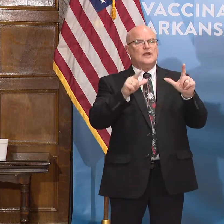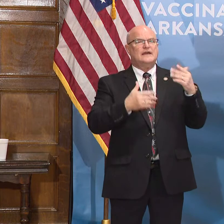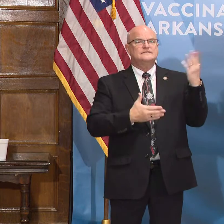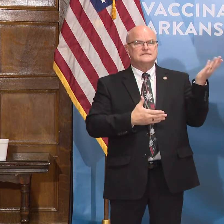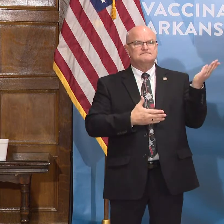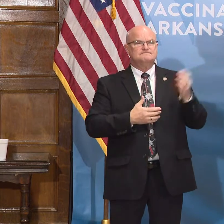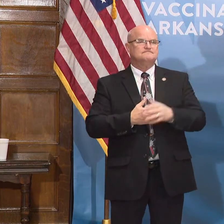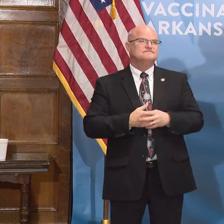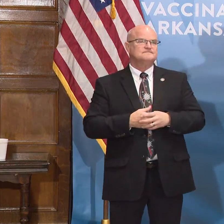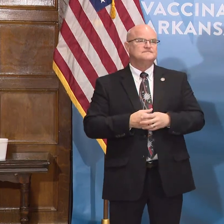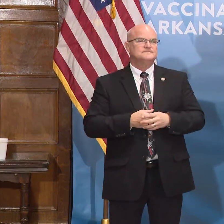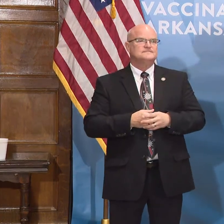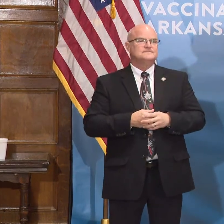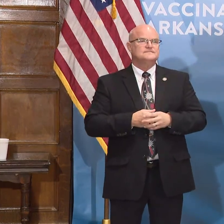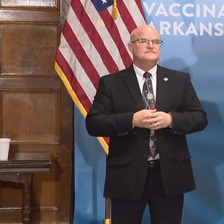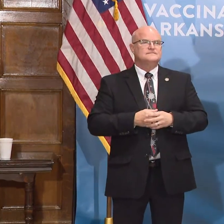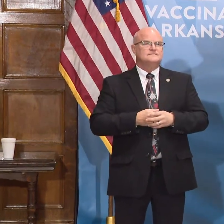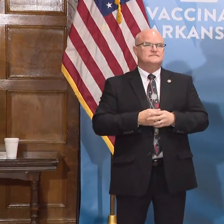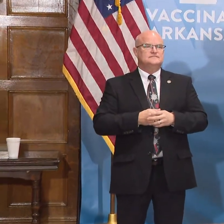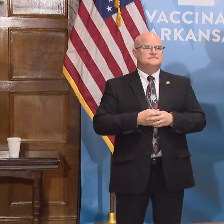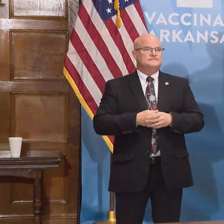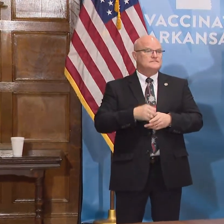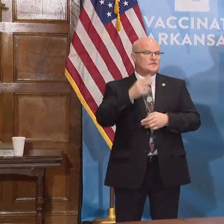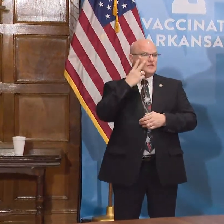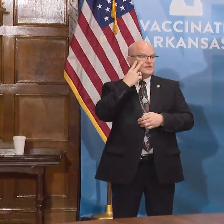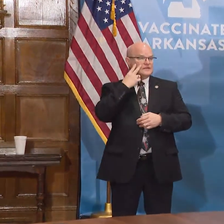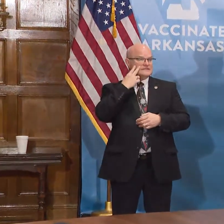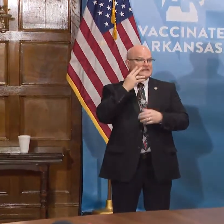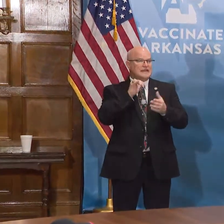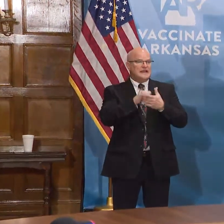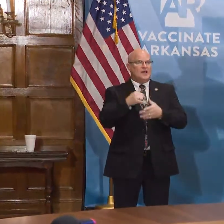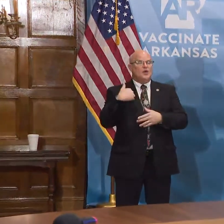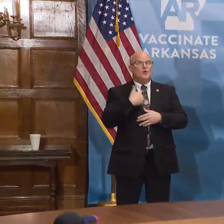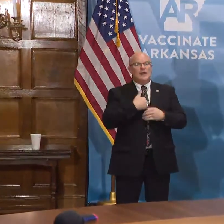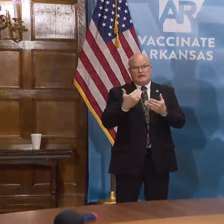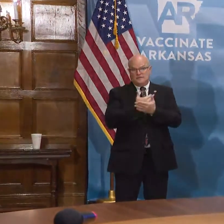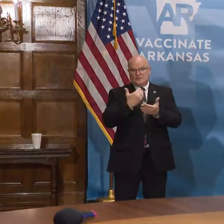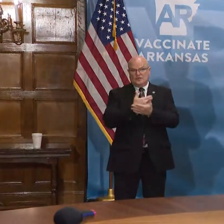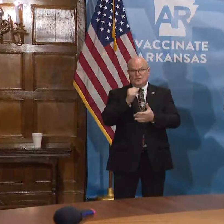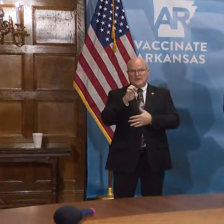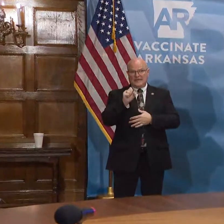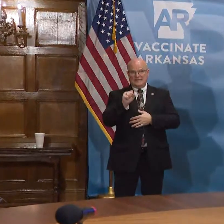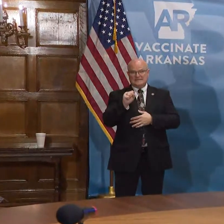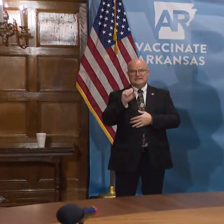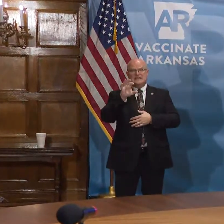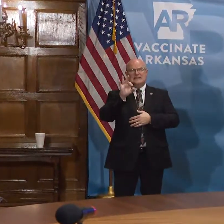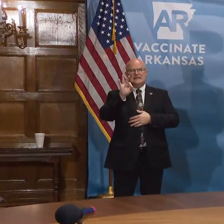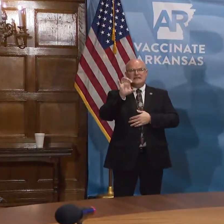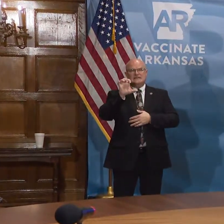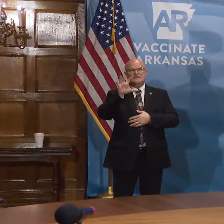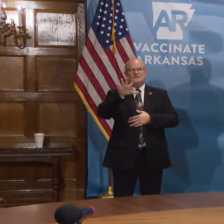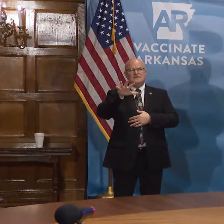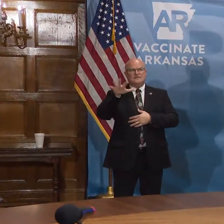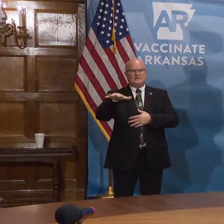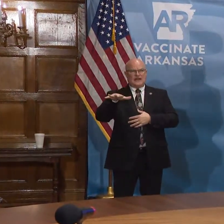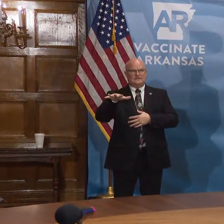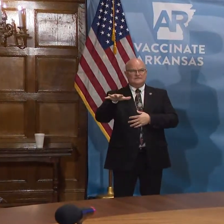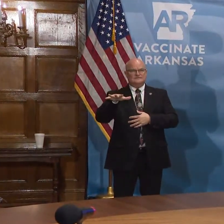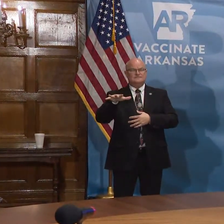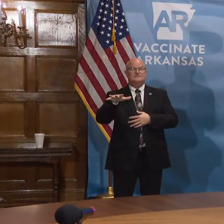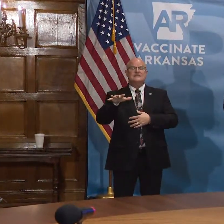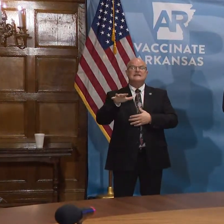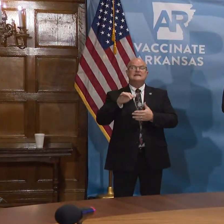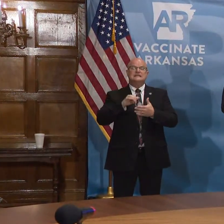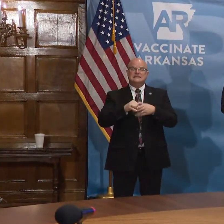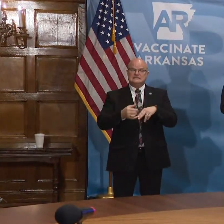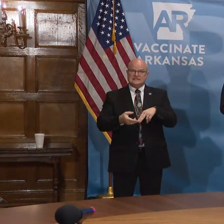today's report. And you see that we have new cases of 955, which is